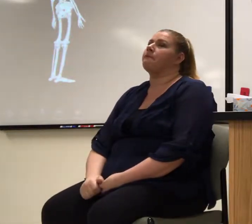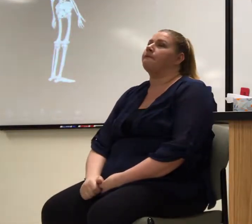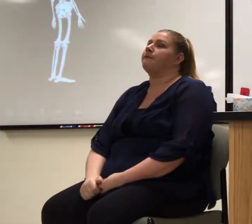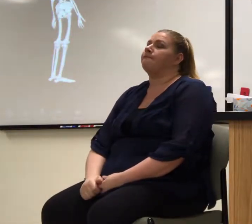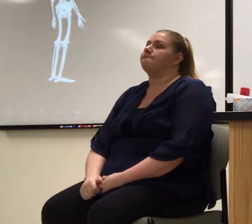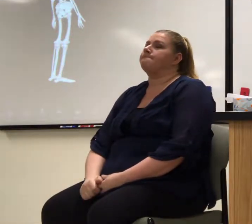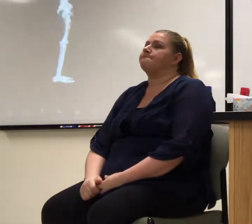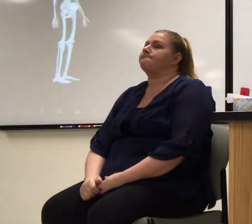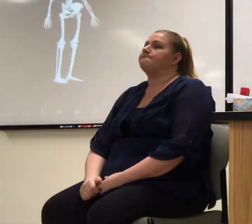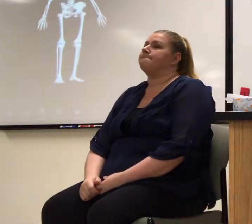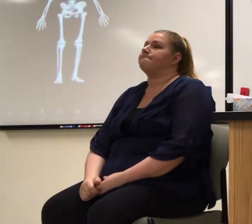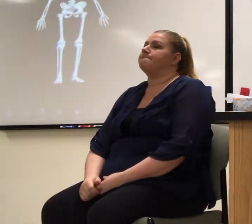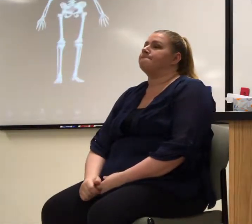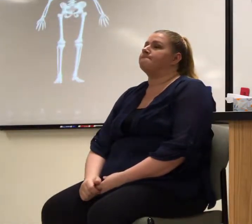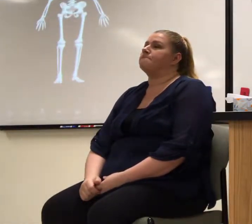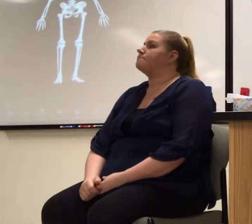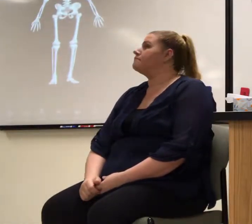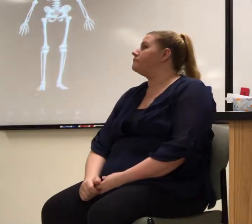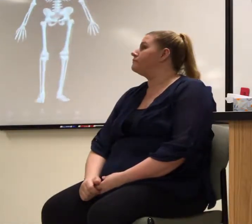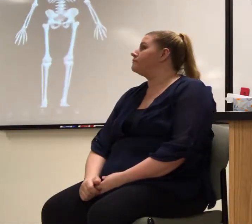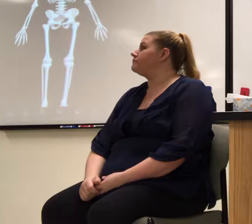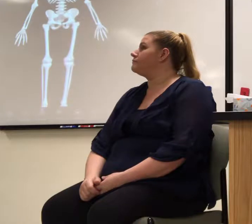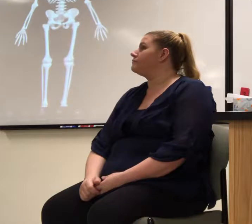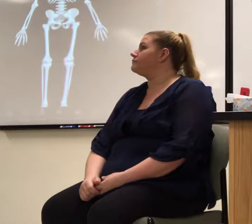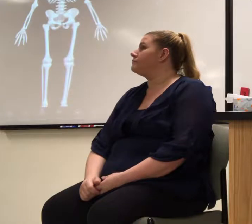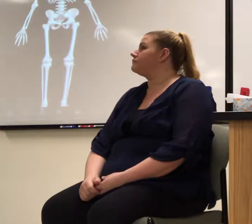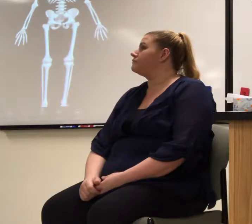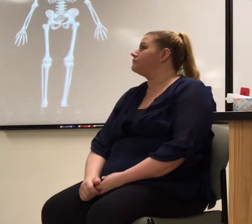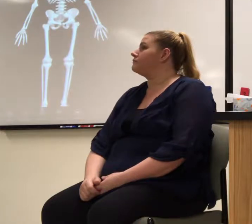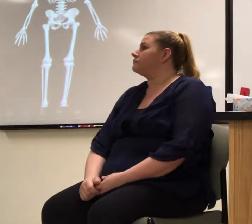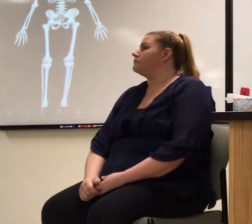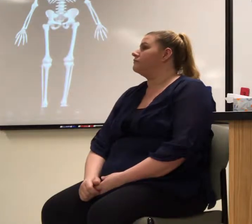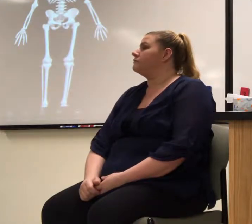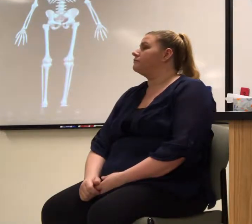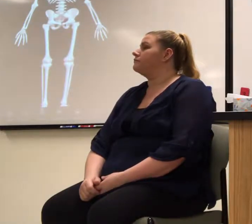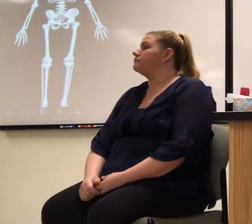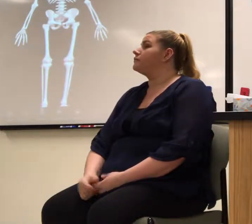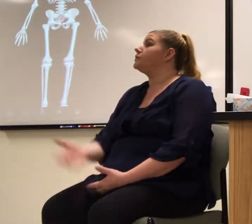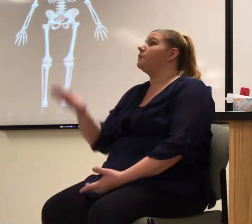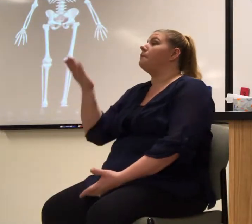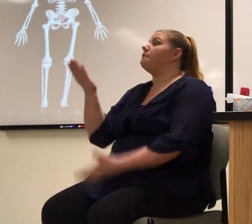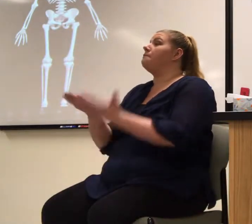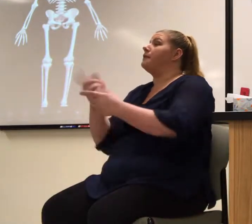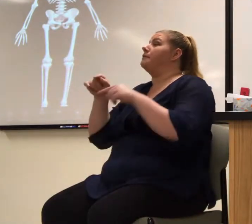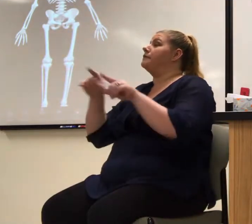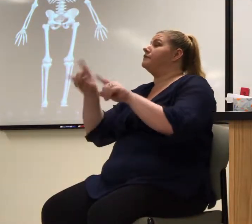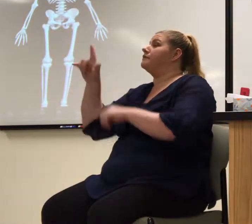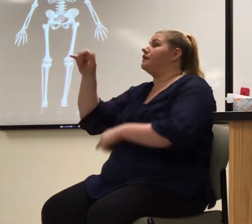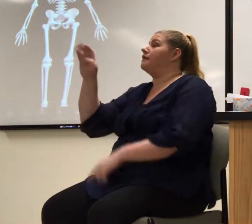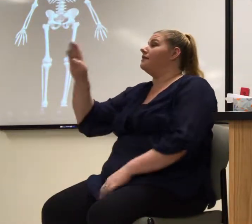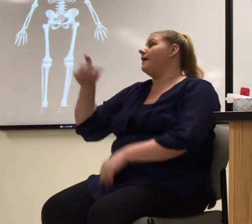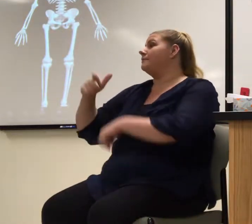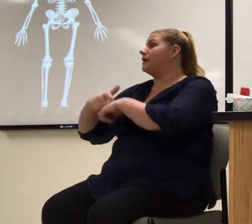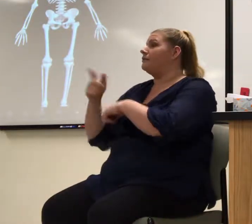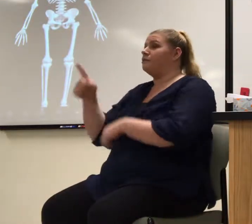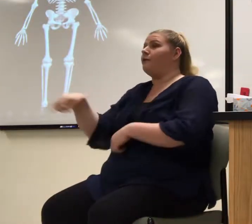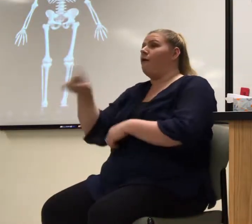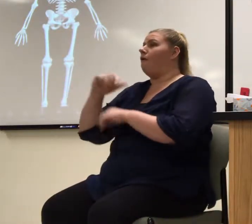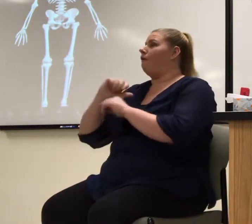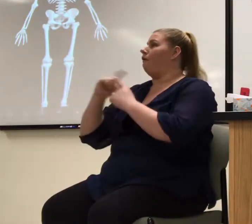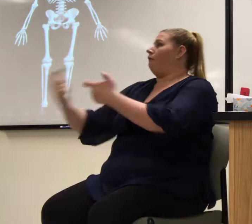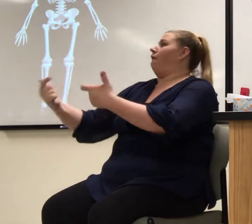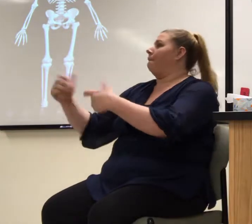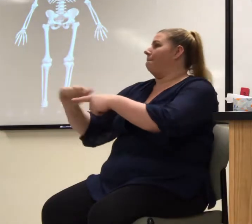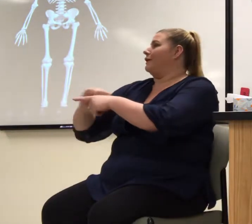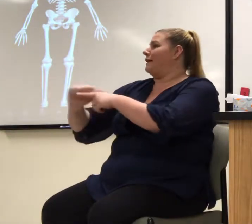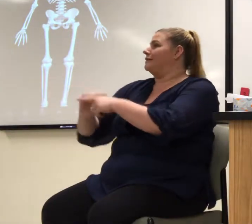Maybe during lab time you guys can practice. The other thing,